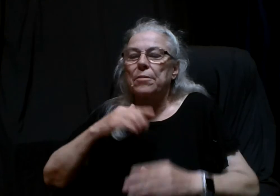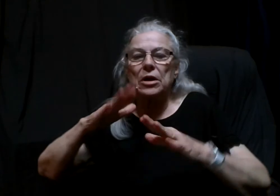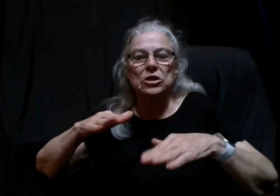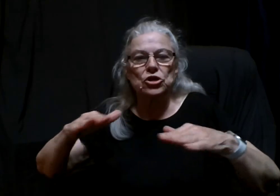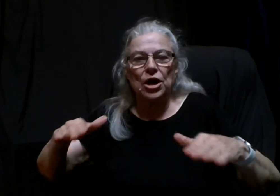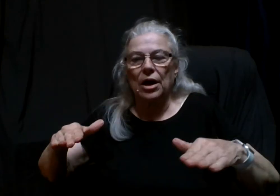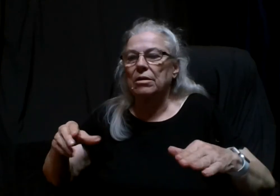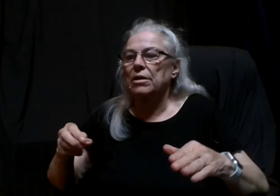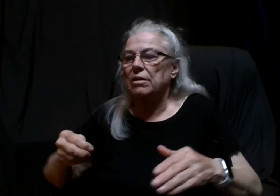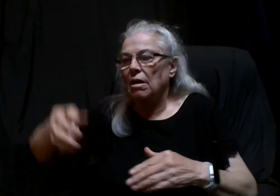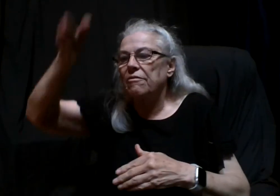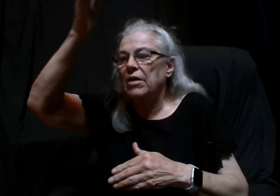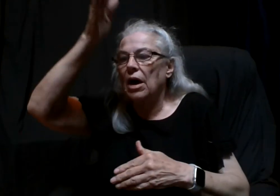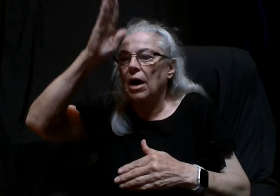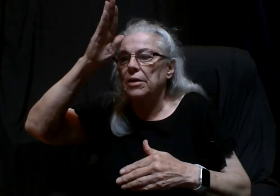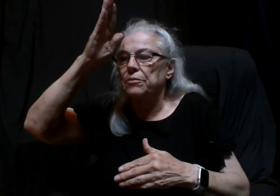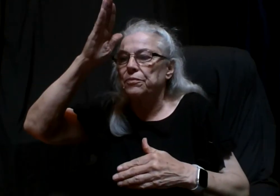a child of God.